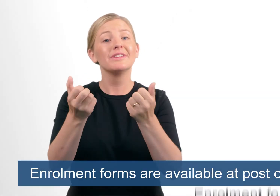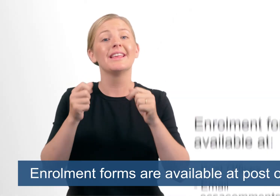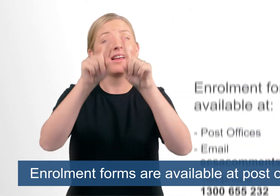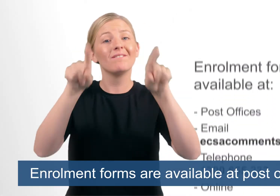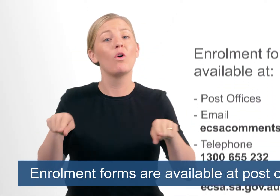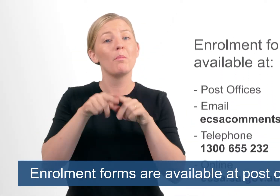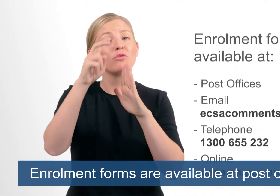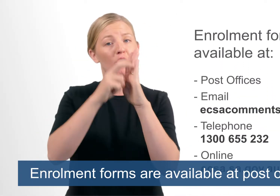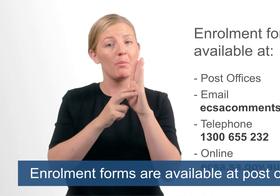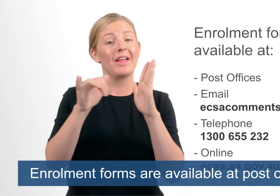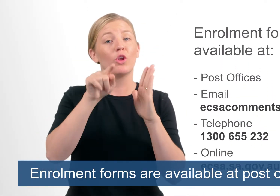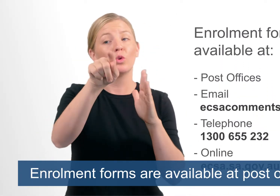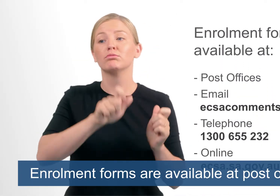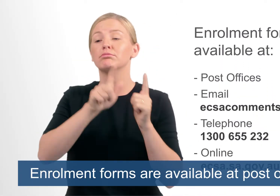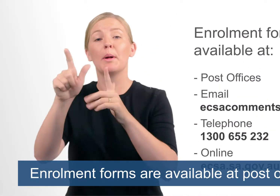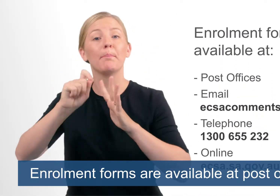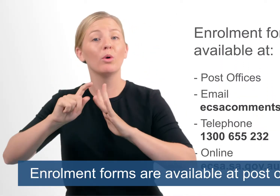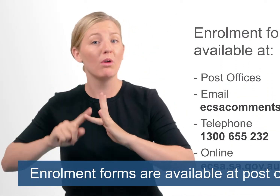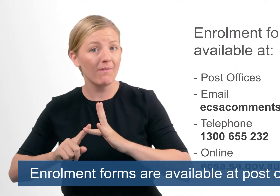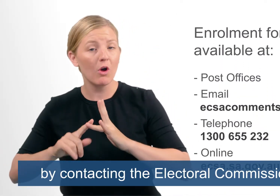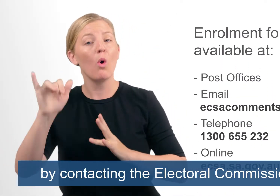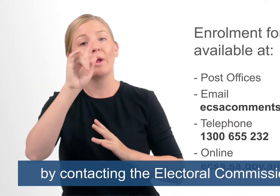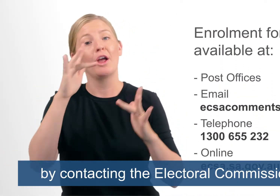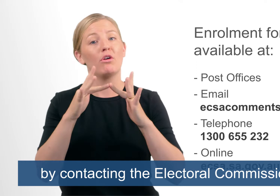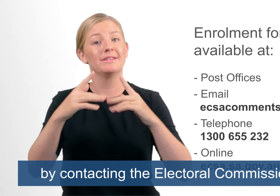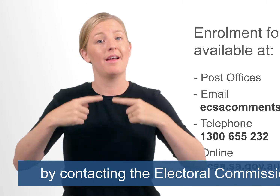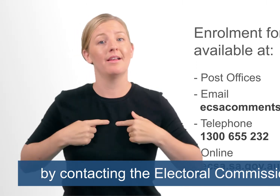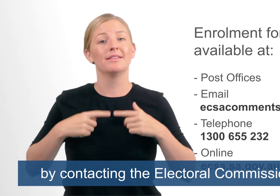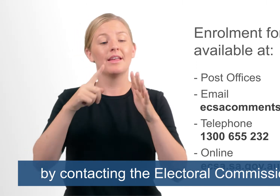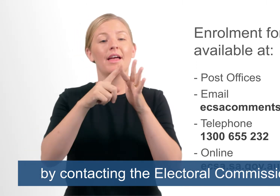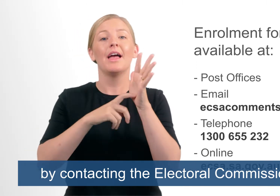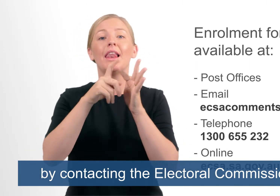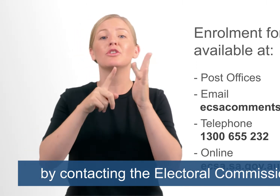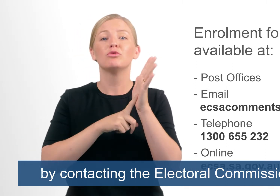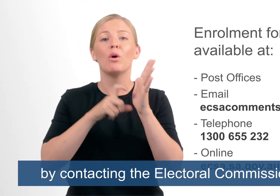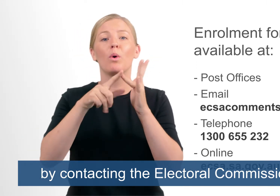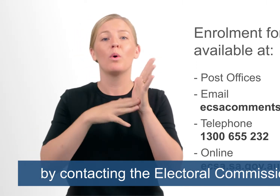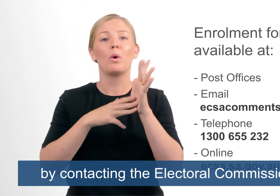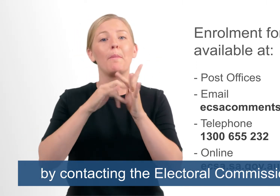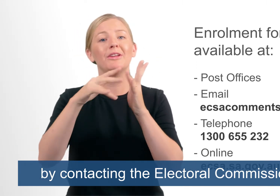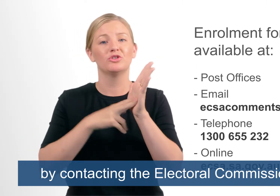Enrolment forms are available at post offices or by contacting the Electoral Commission SA.